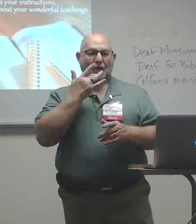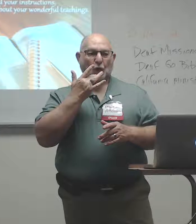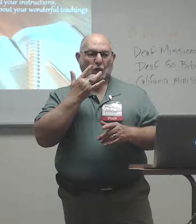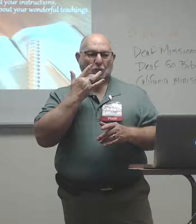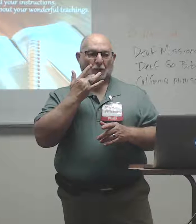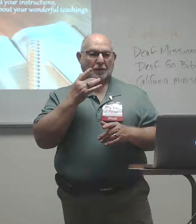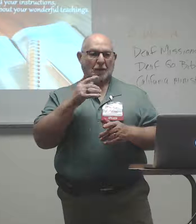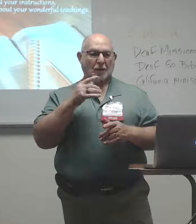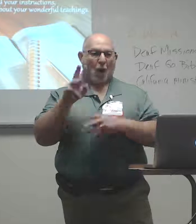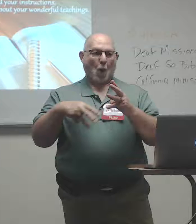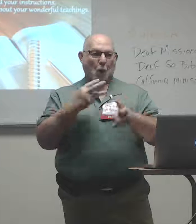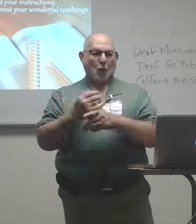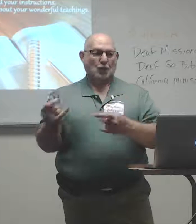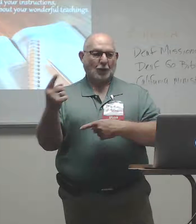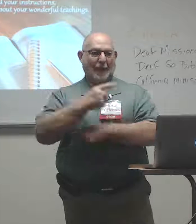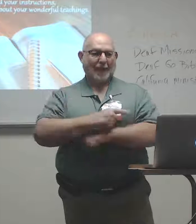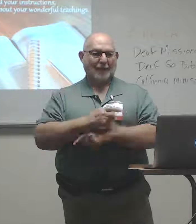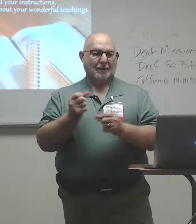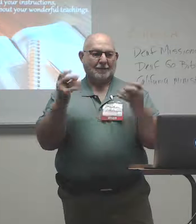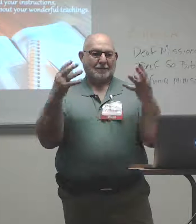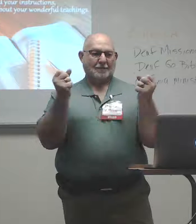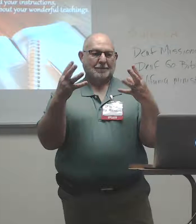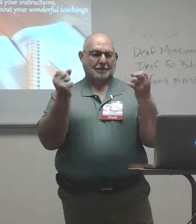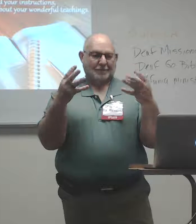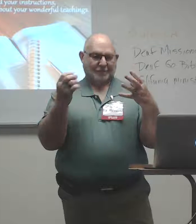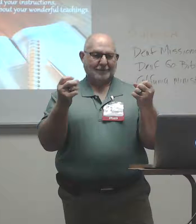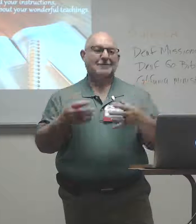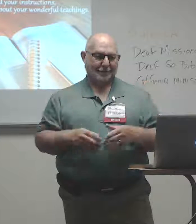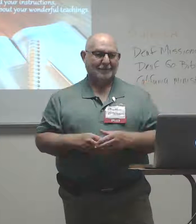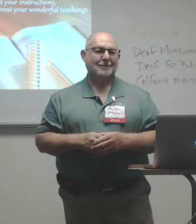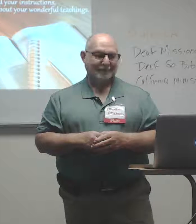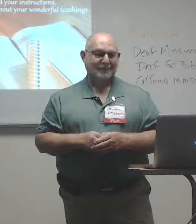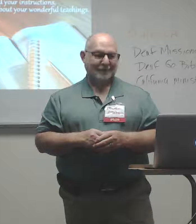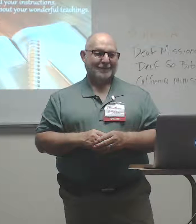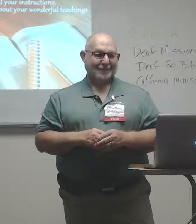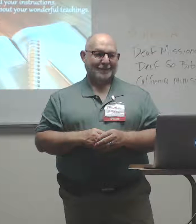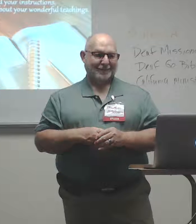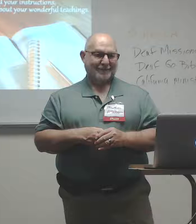I read, but I prefer The World's Day, the sign.